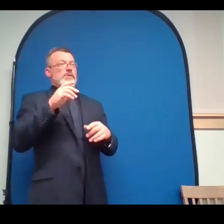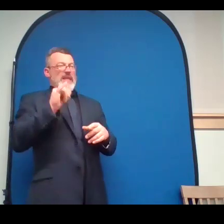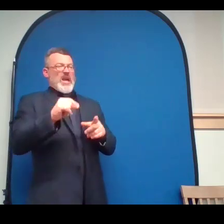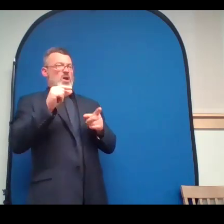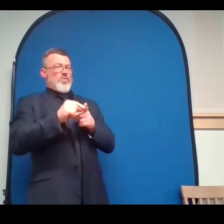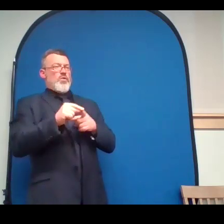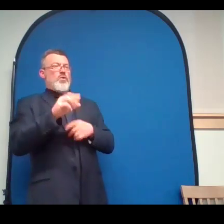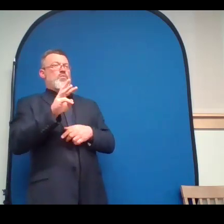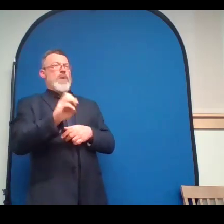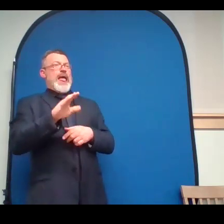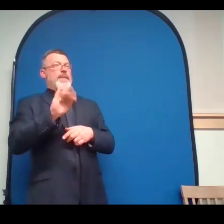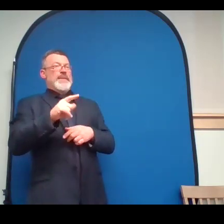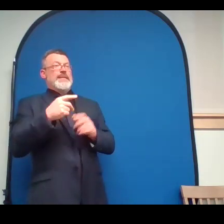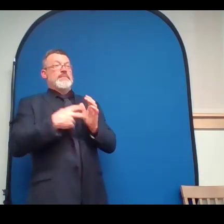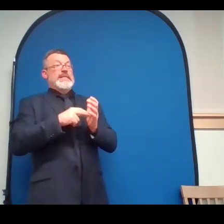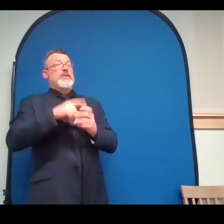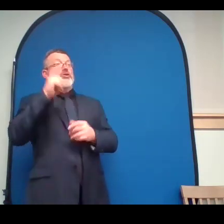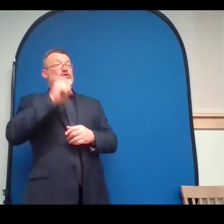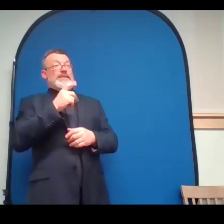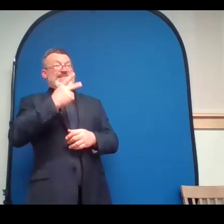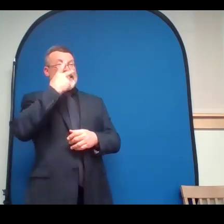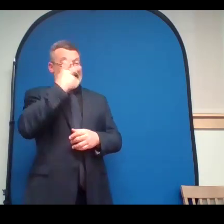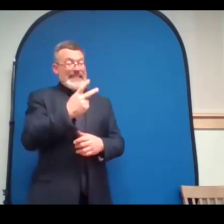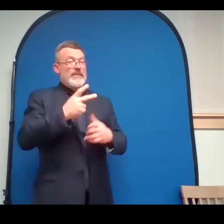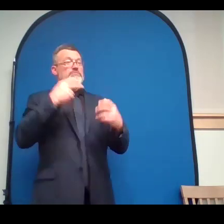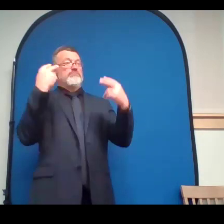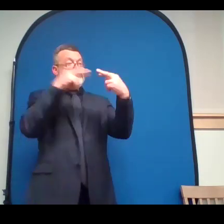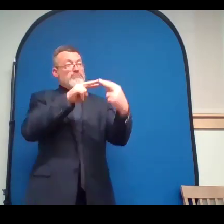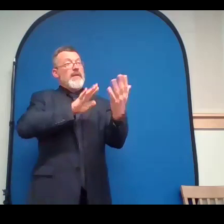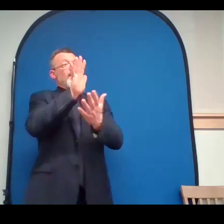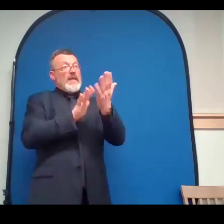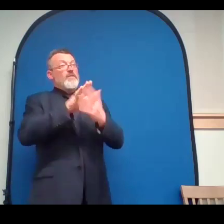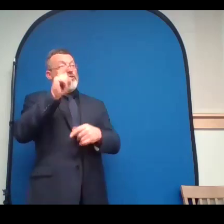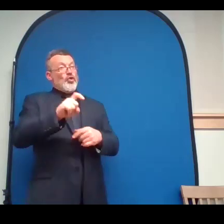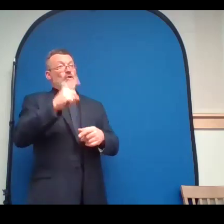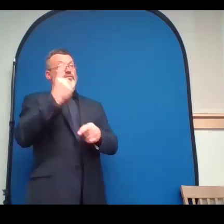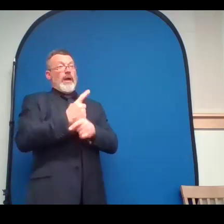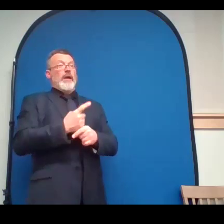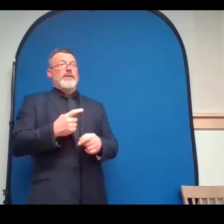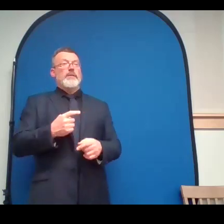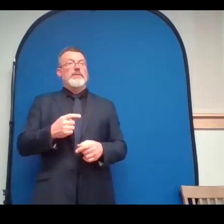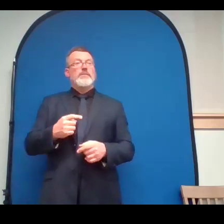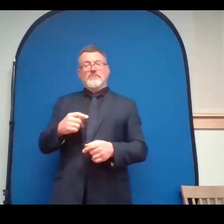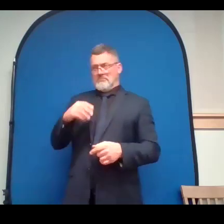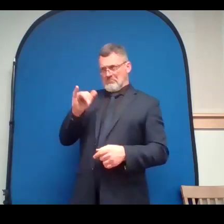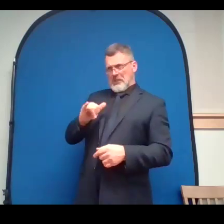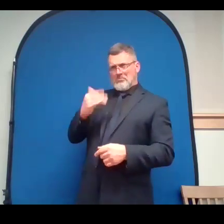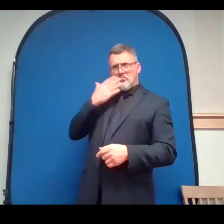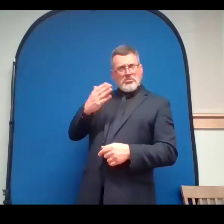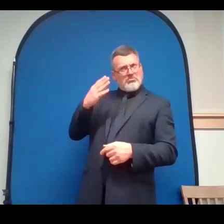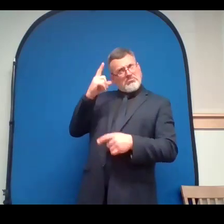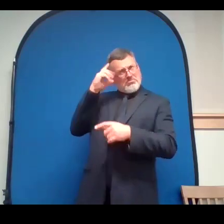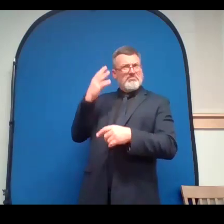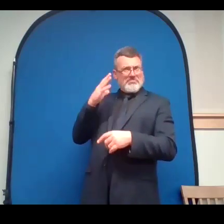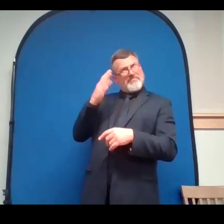have face-to-face direct contact, right? From my experience, yes, you attempt to make, you do everything you can